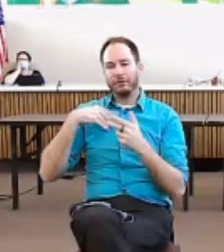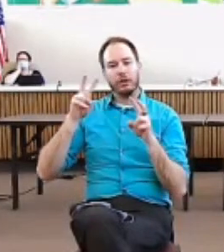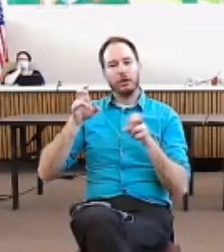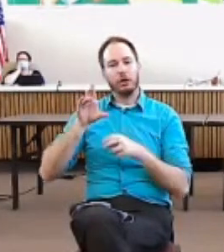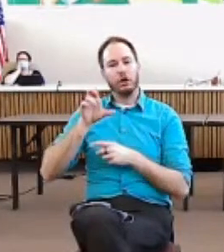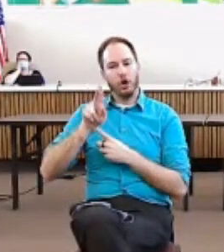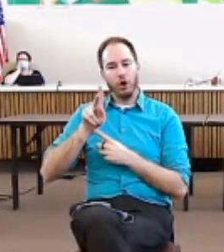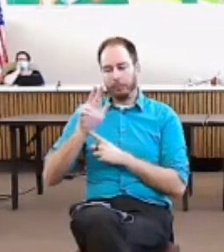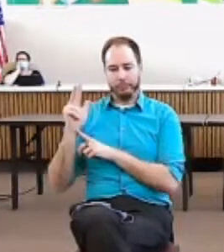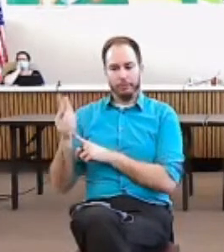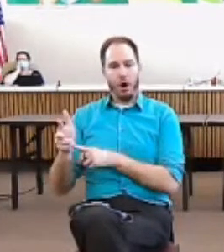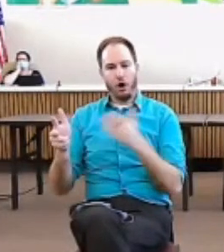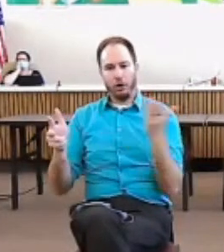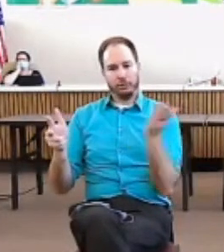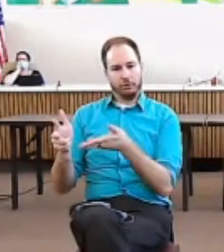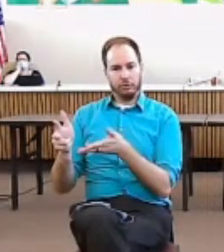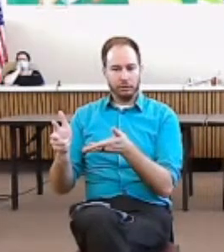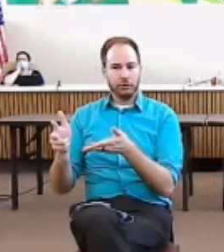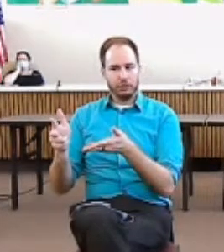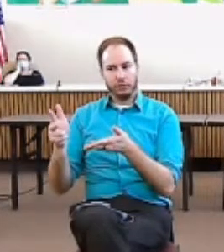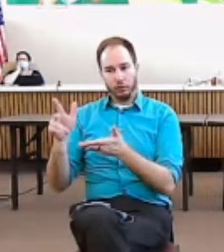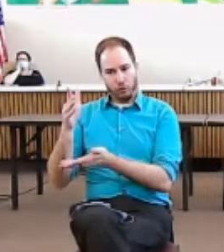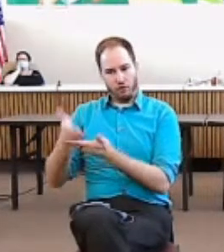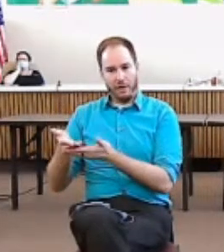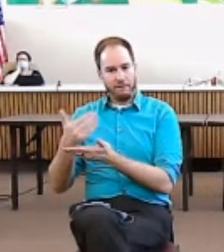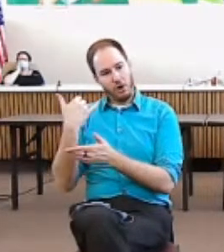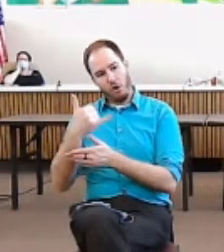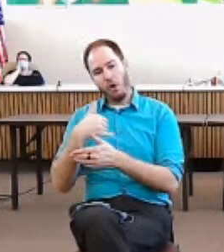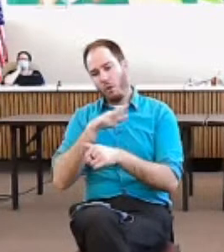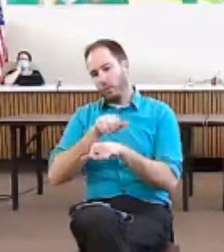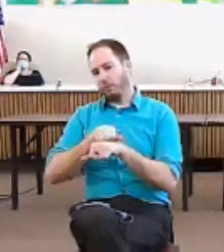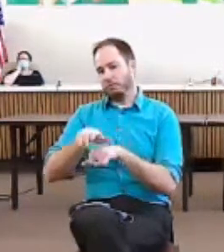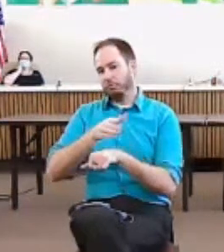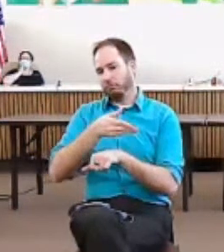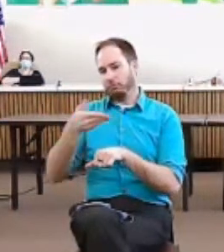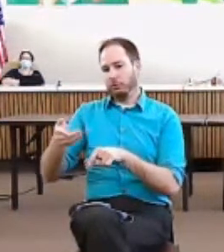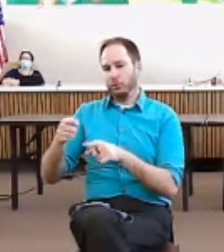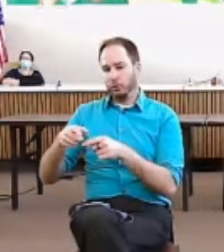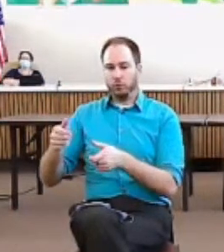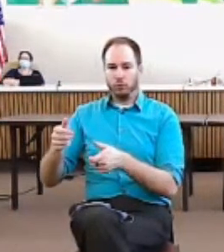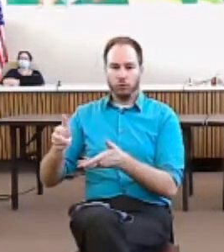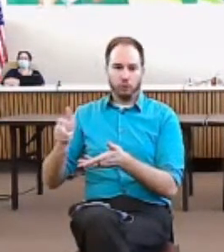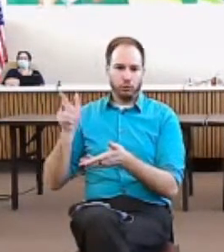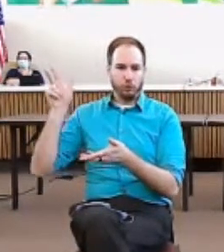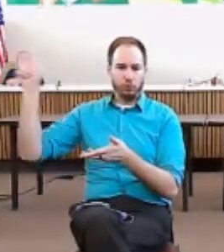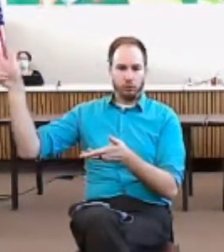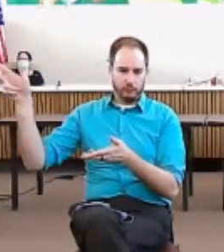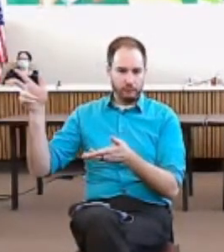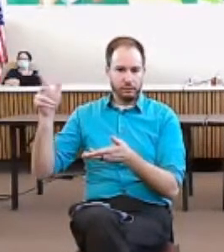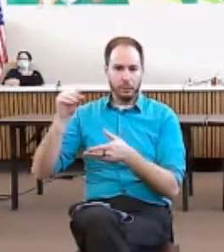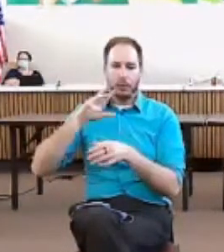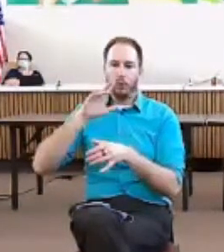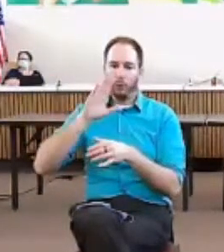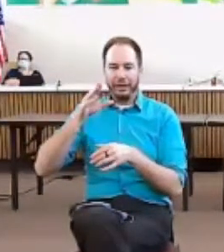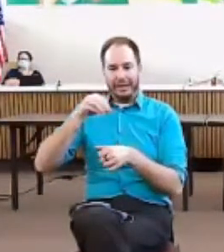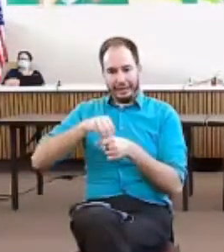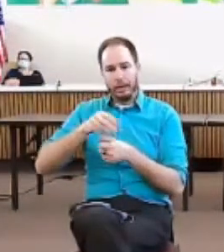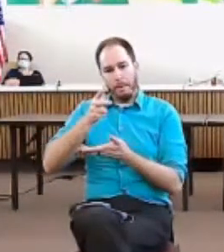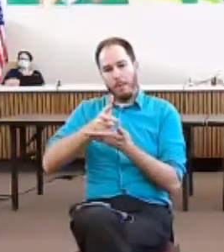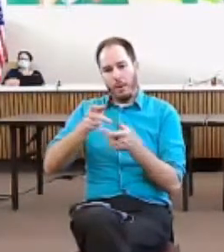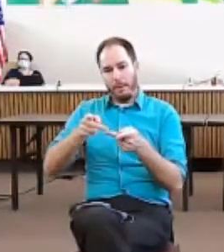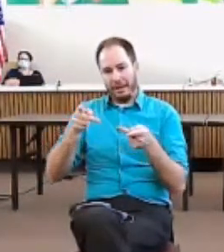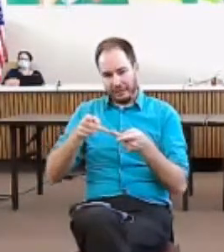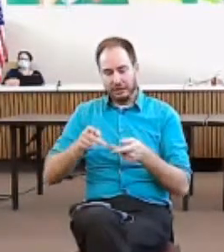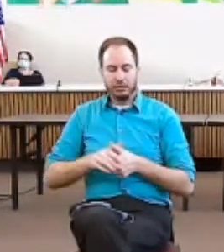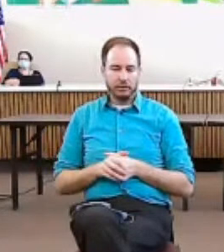well, where they call when they arrive, we bring it out to them while they wait in the vehicle in a parking space.